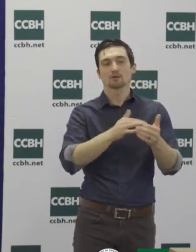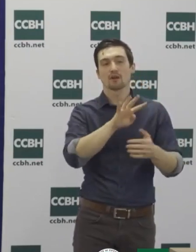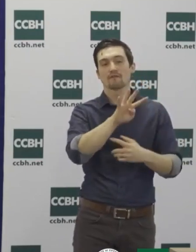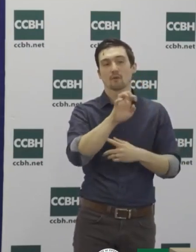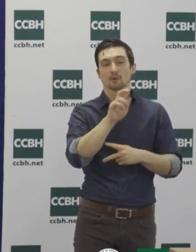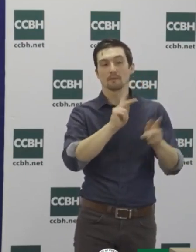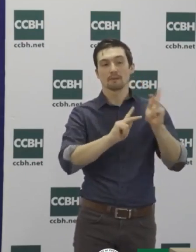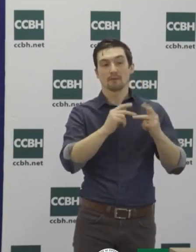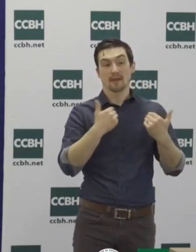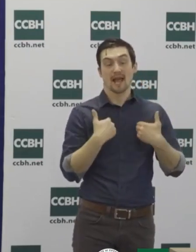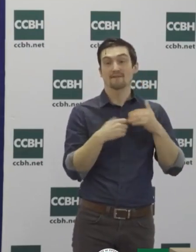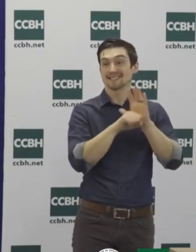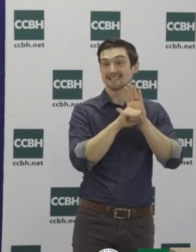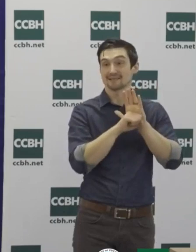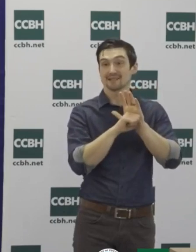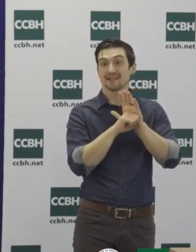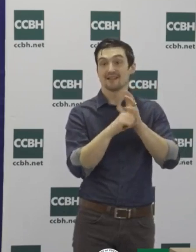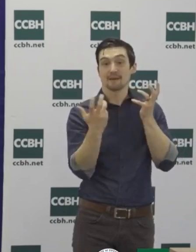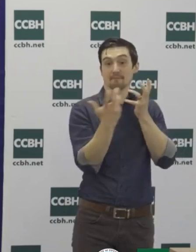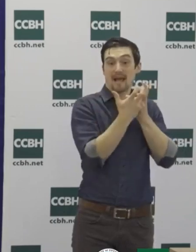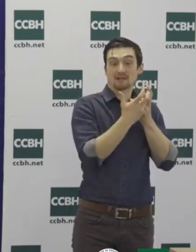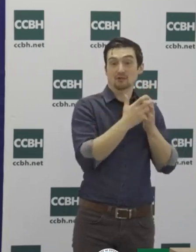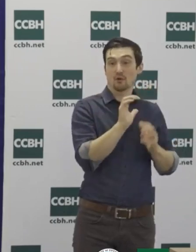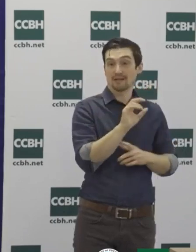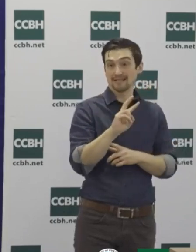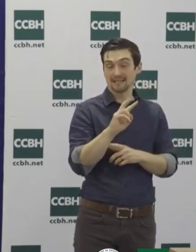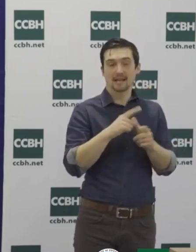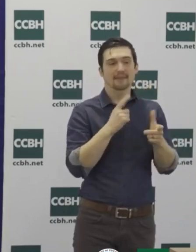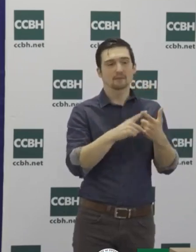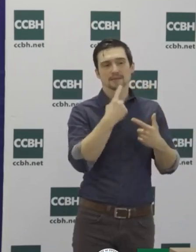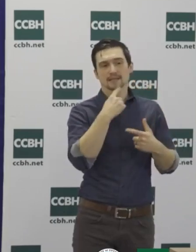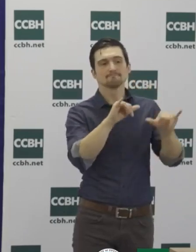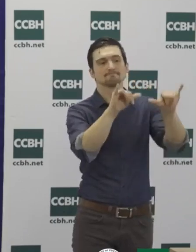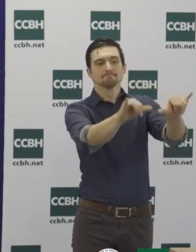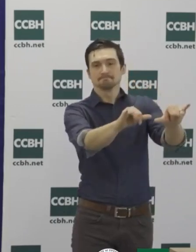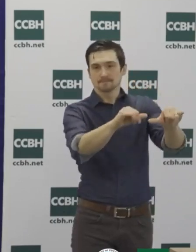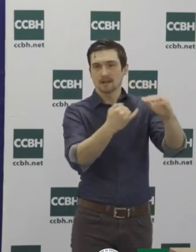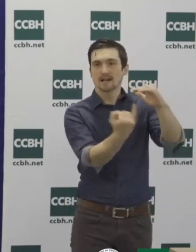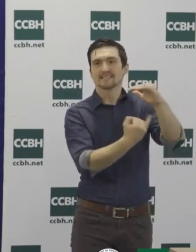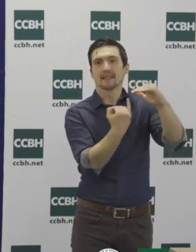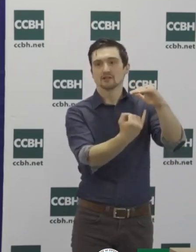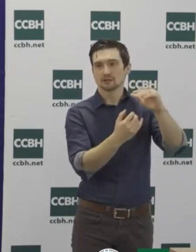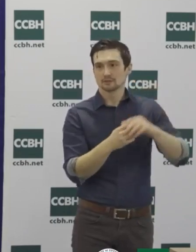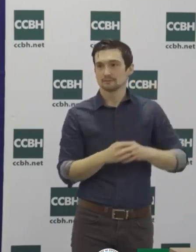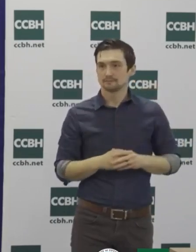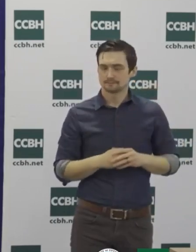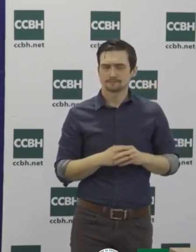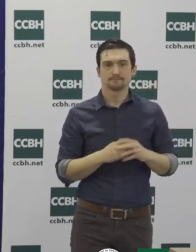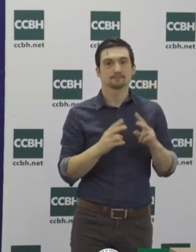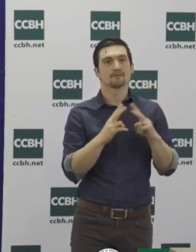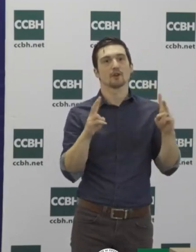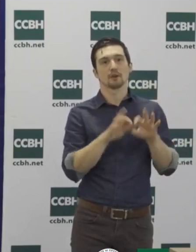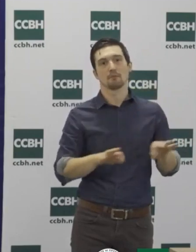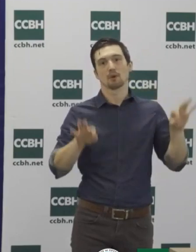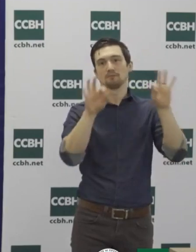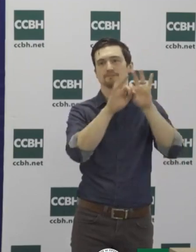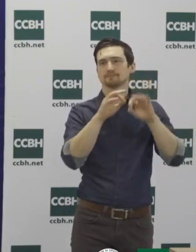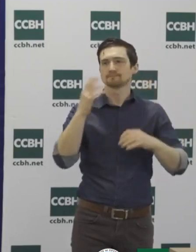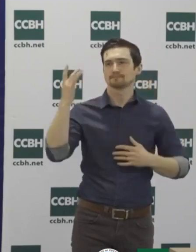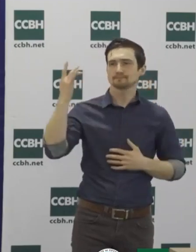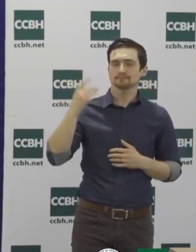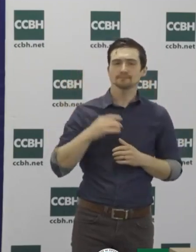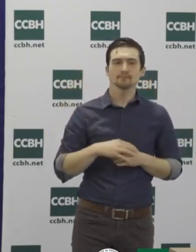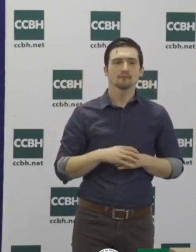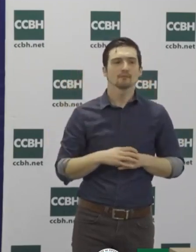having symptoms consistent with COVID, and we're able to place those people in isolation. That's really important because that means